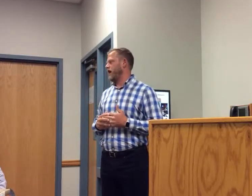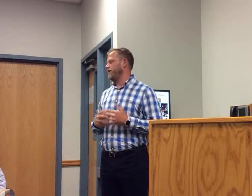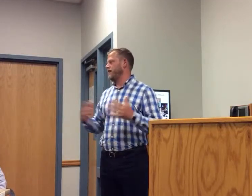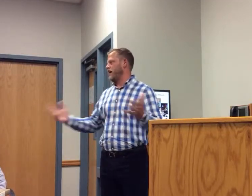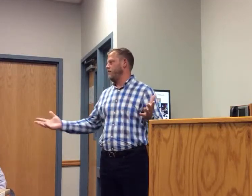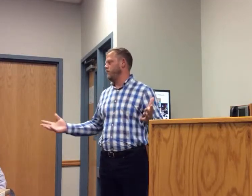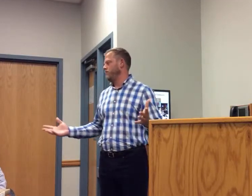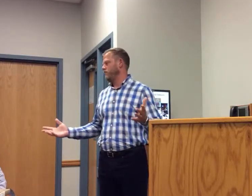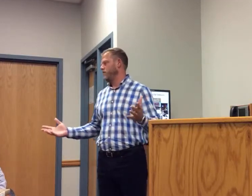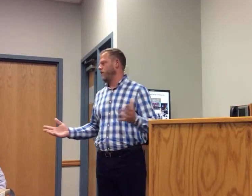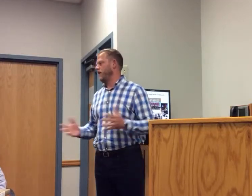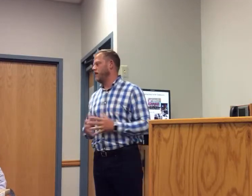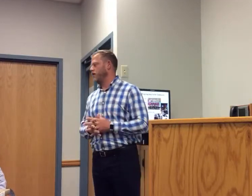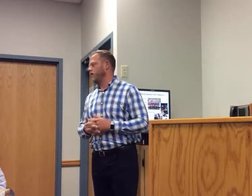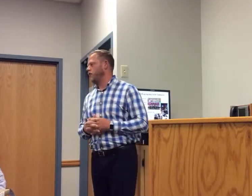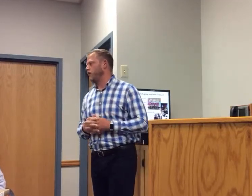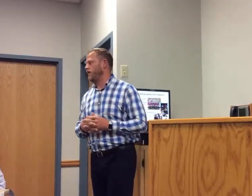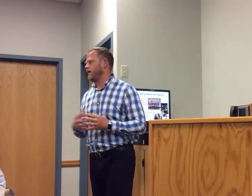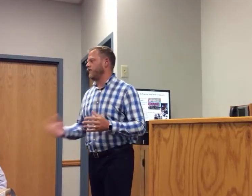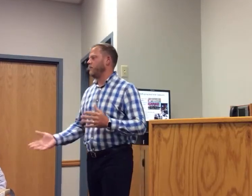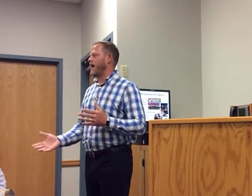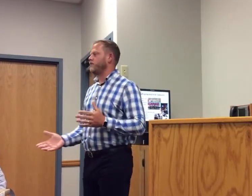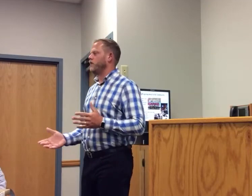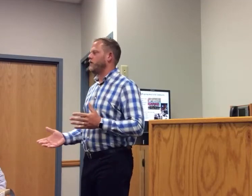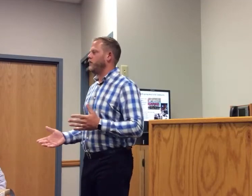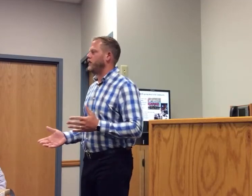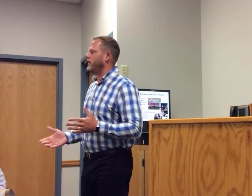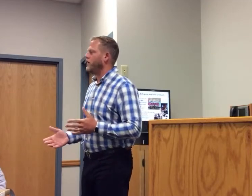spend a lot of time thanking our community and